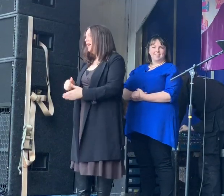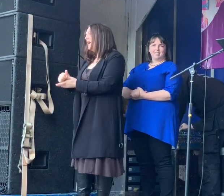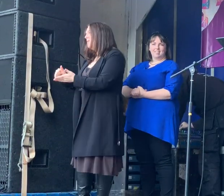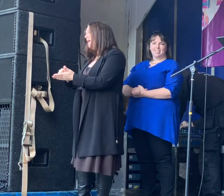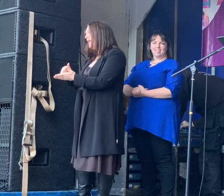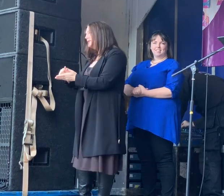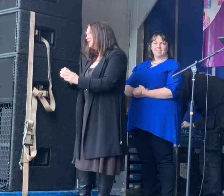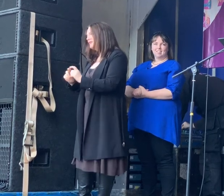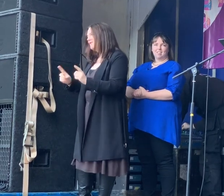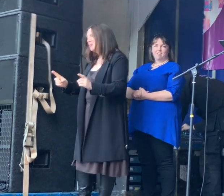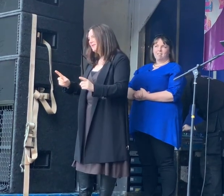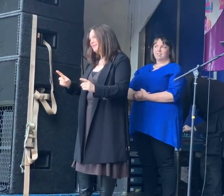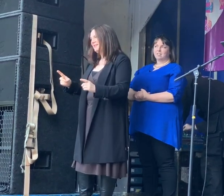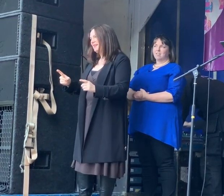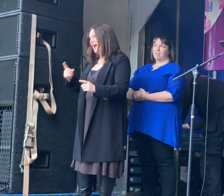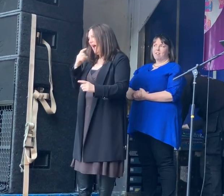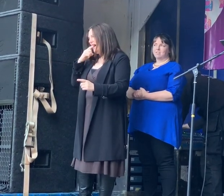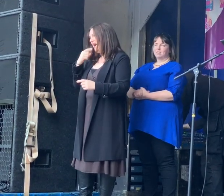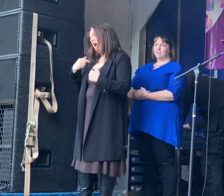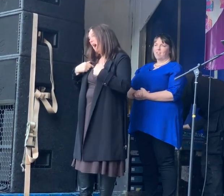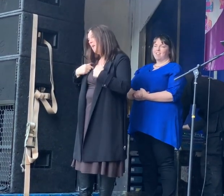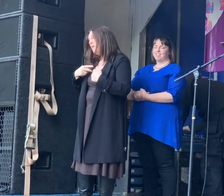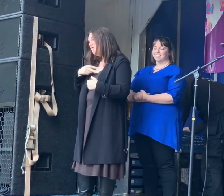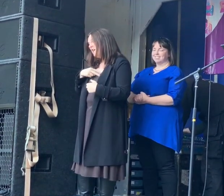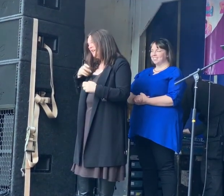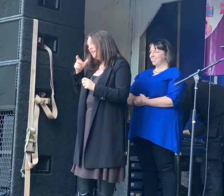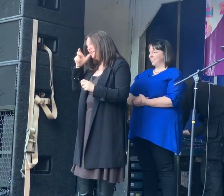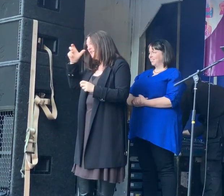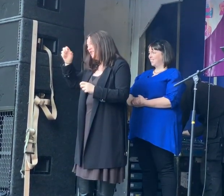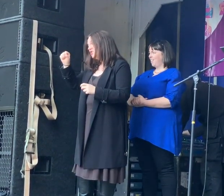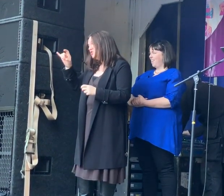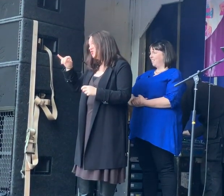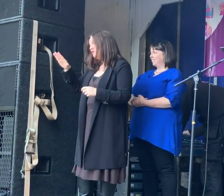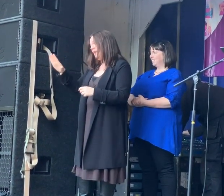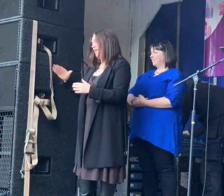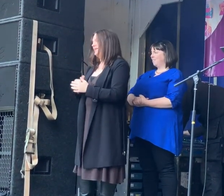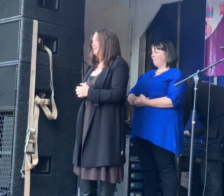Jeez, everyone. I'm very shrewd. That was Andy Martin.